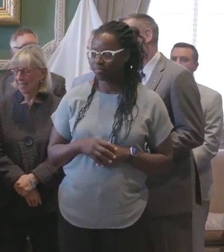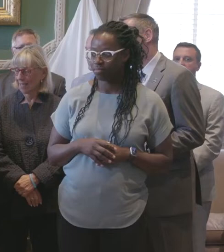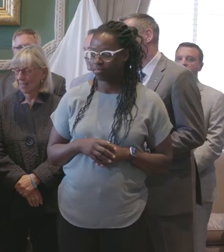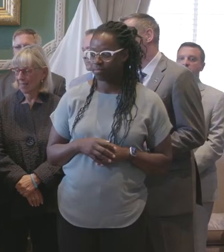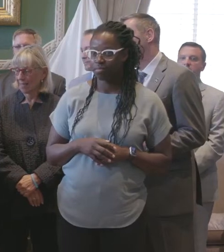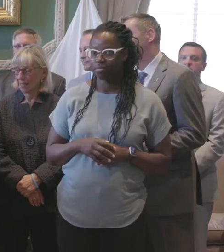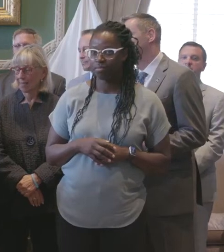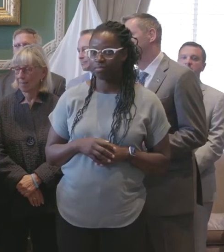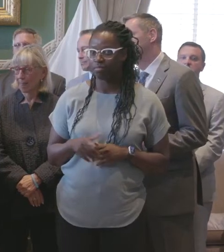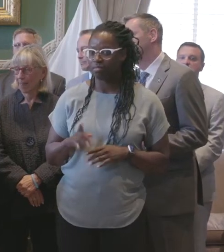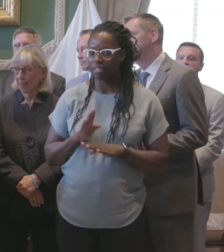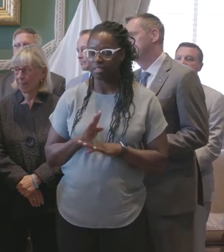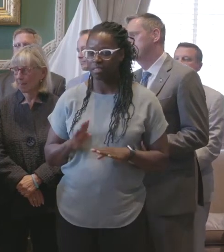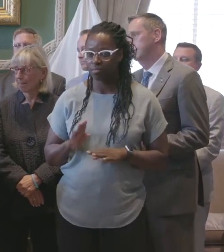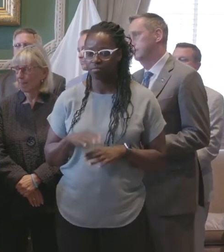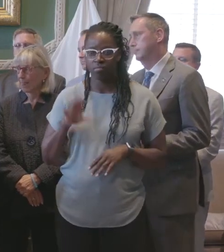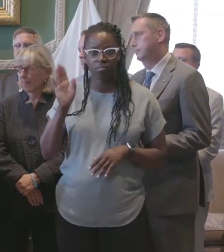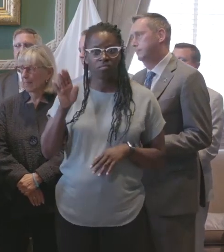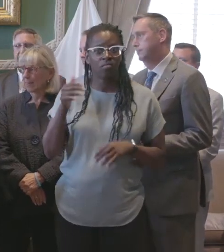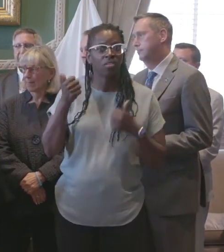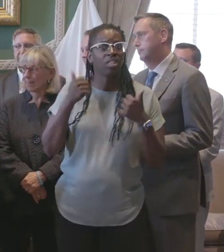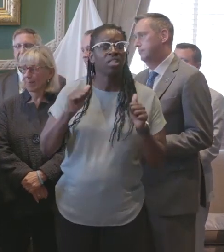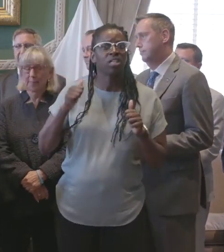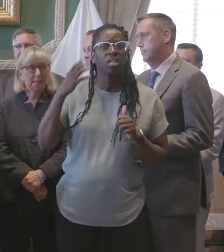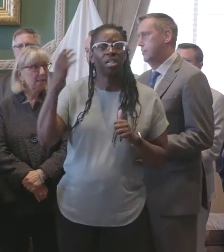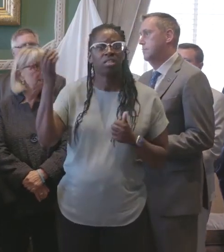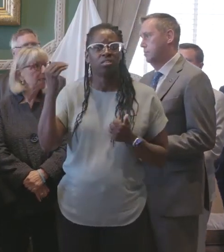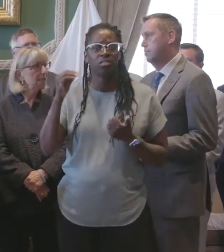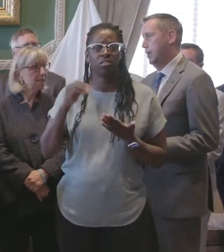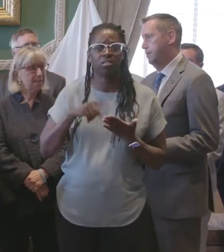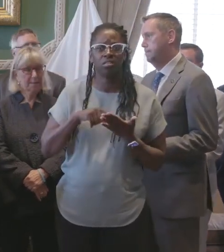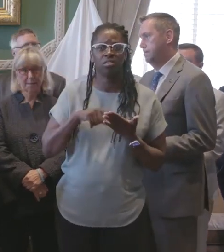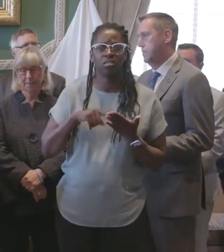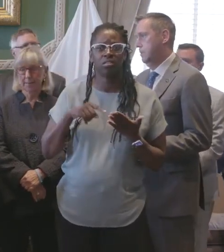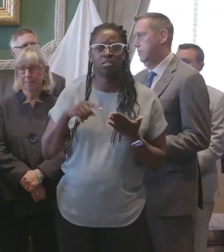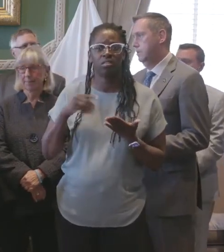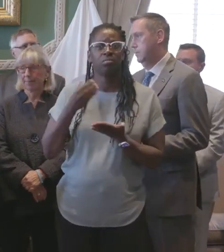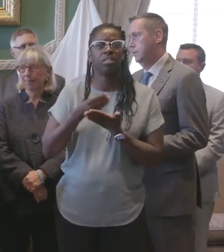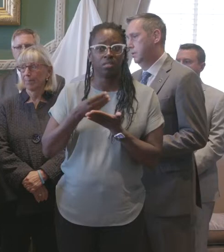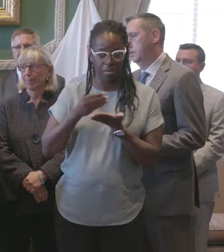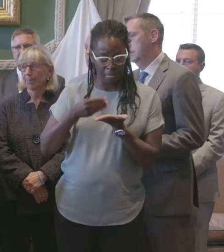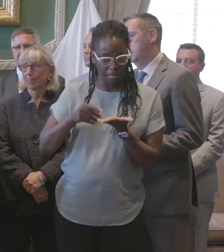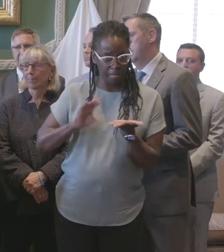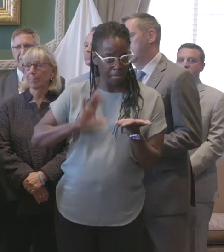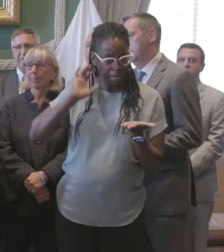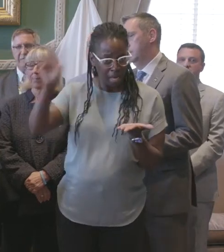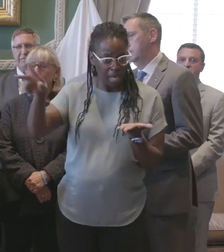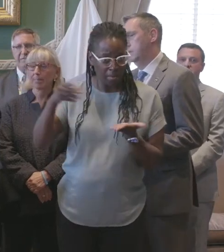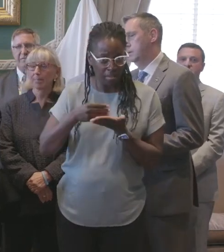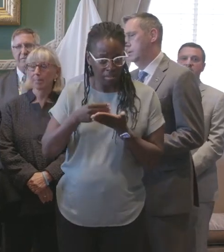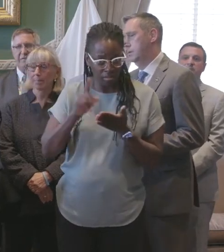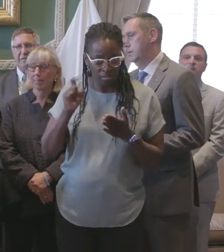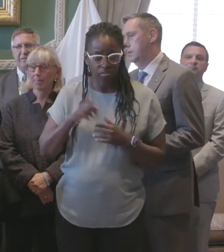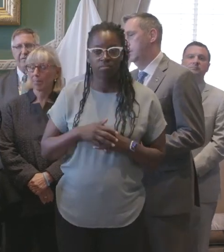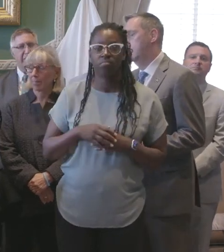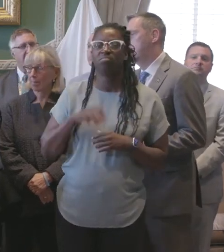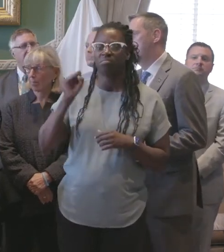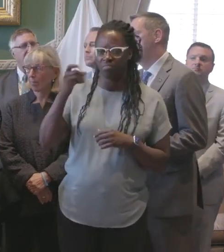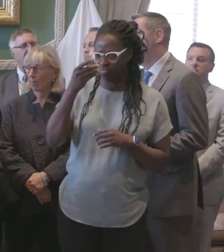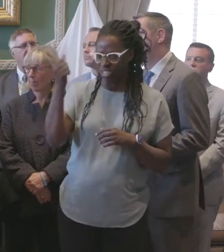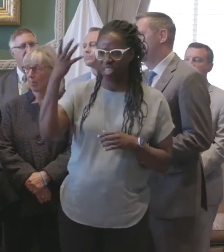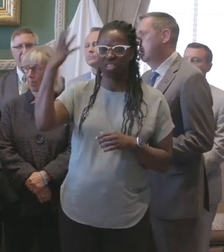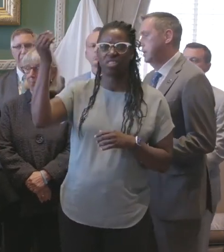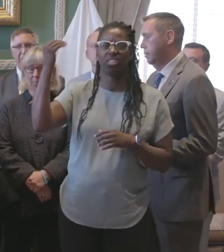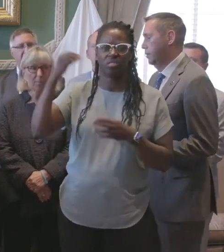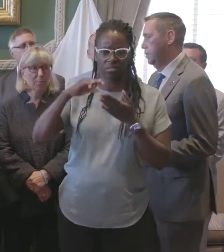You covered it. Any outside sections? I think we returned a couple with amendment. So just a couple. Yep. Yeah, which